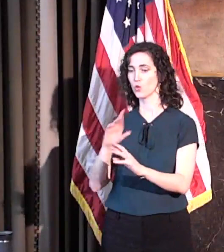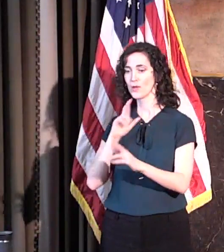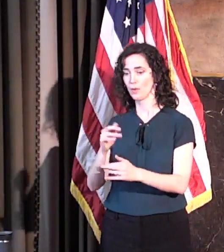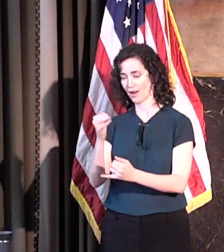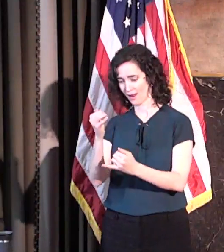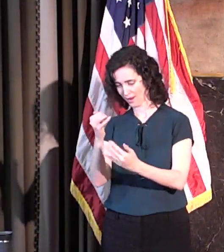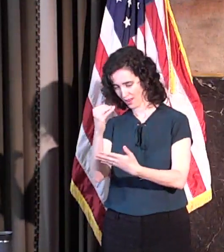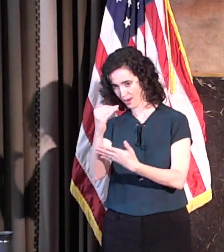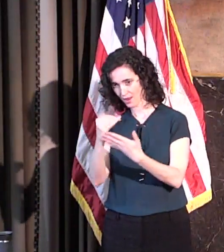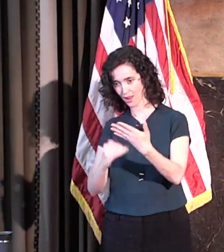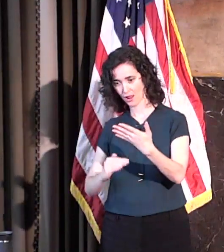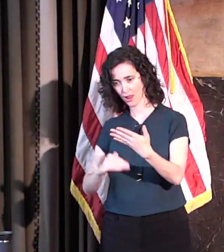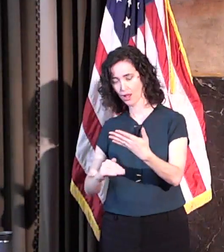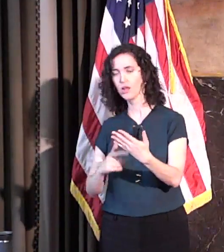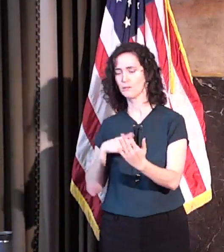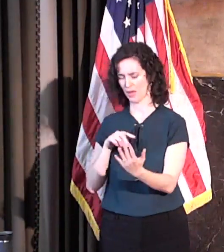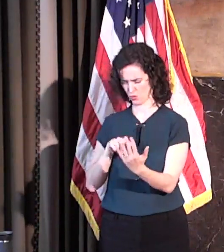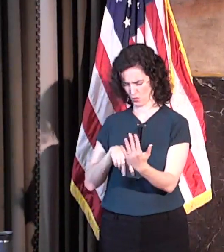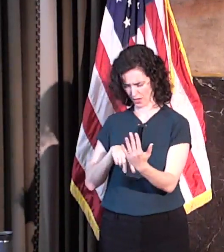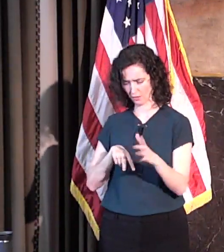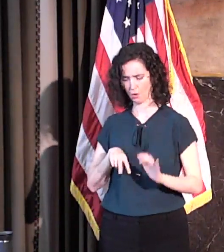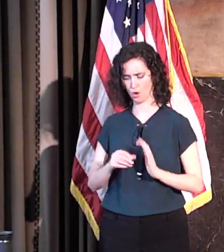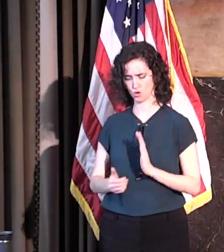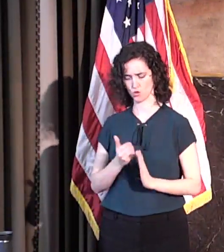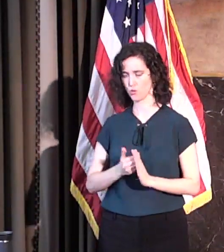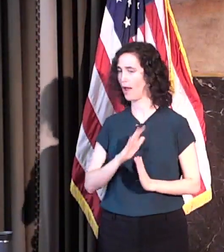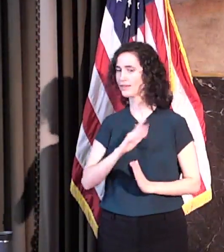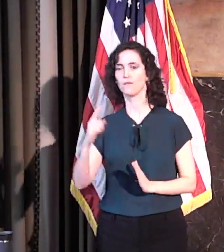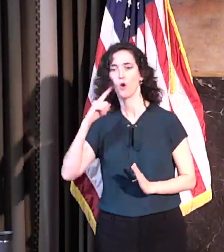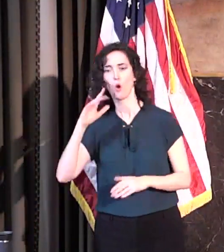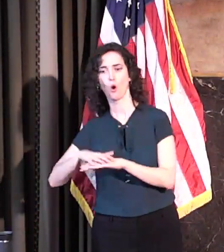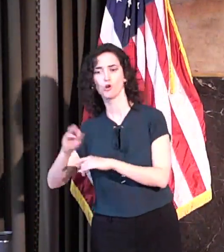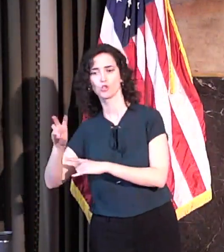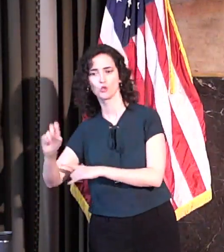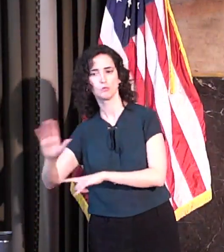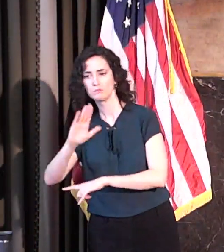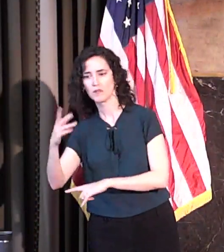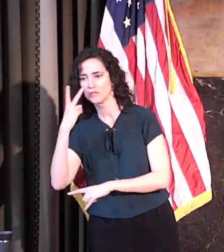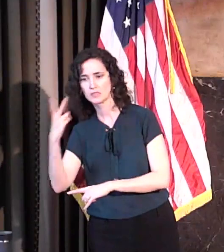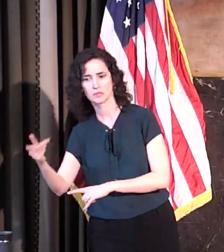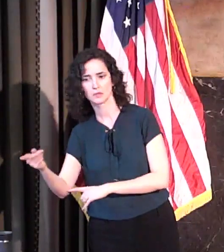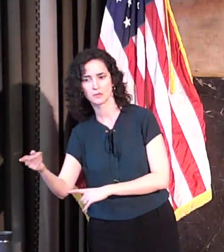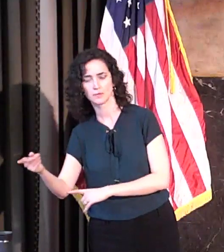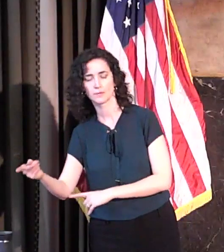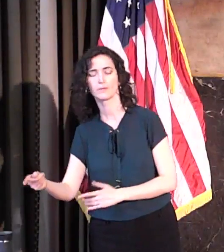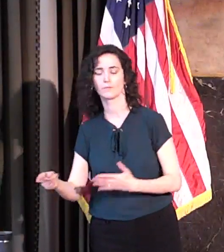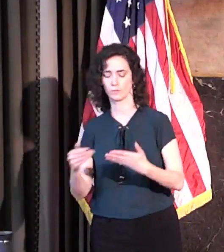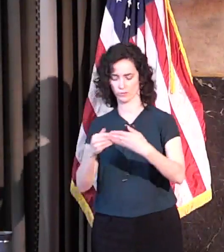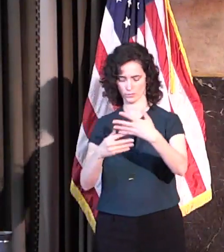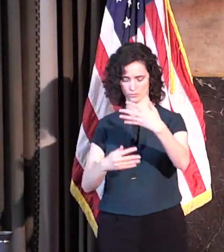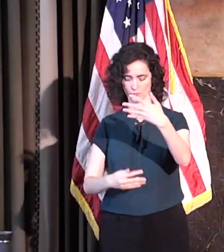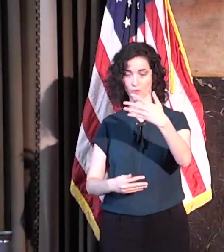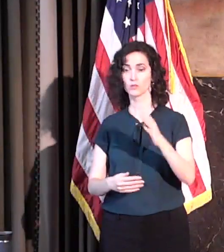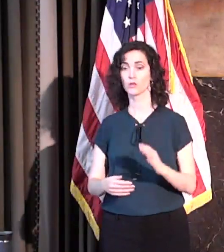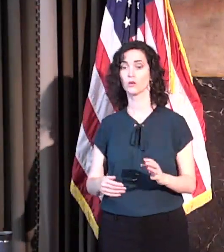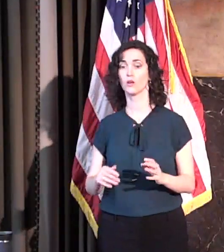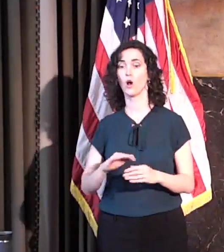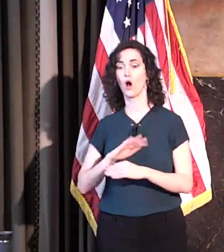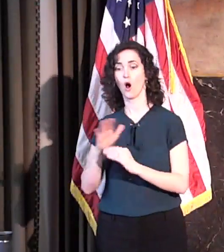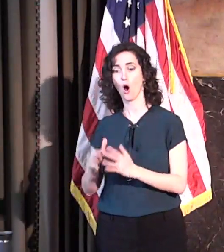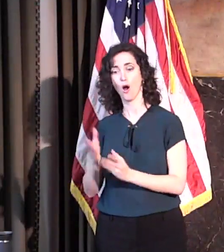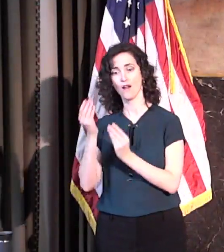I read about some things that I don't remember ever seeing in the media. Whether all of the hearings and the information